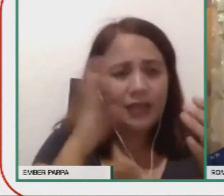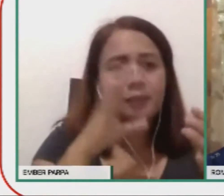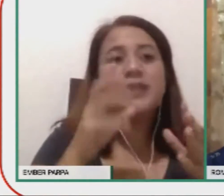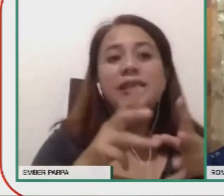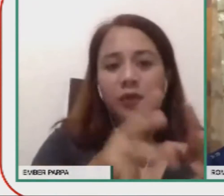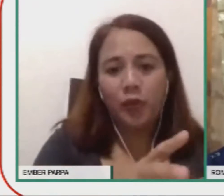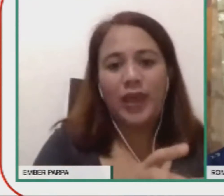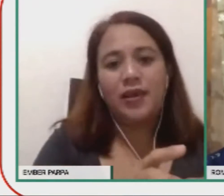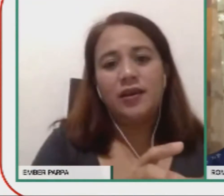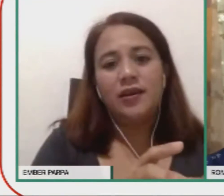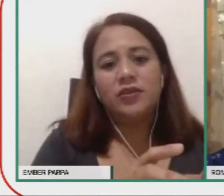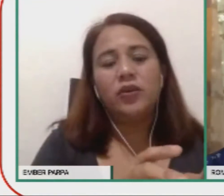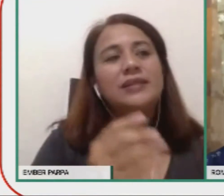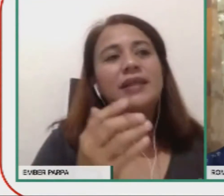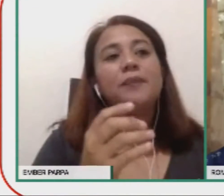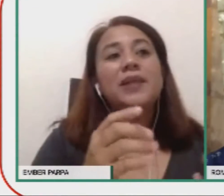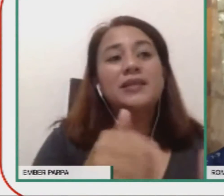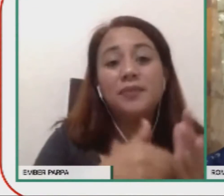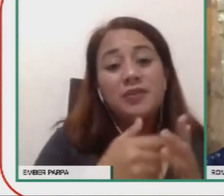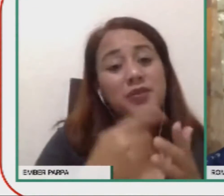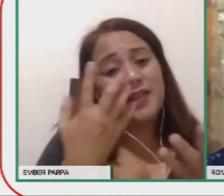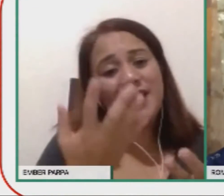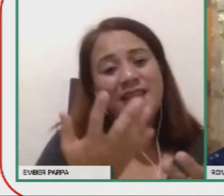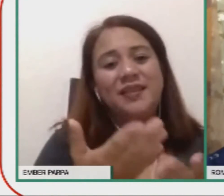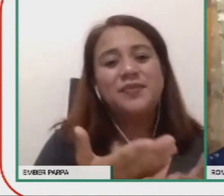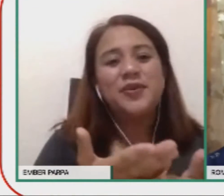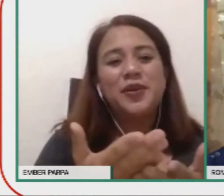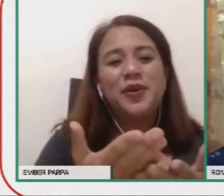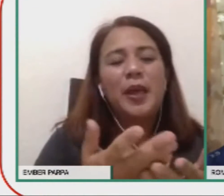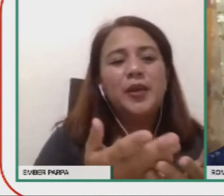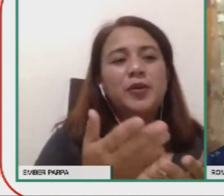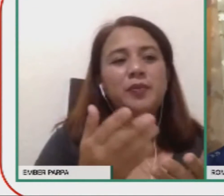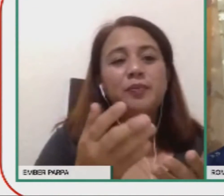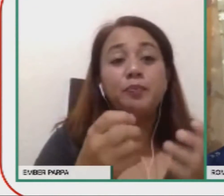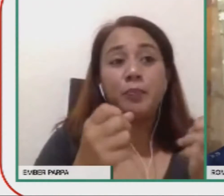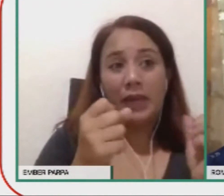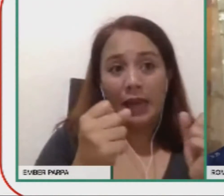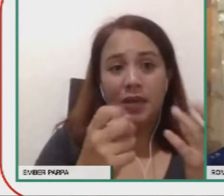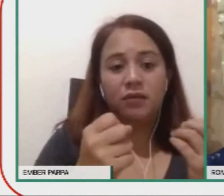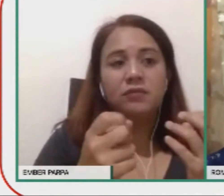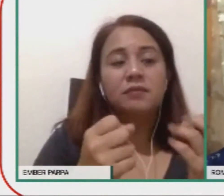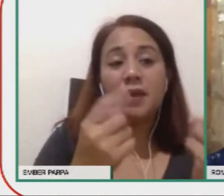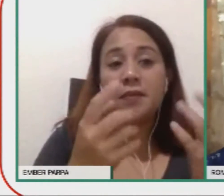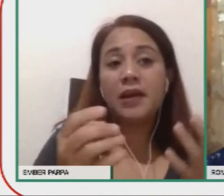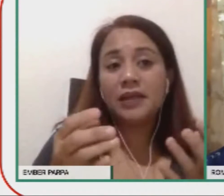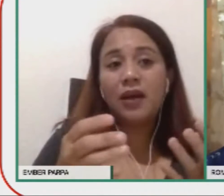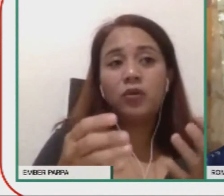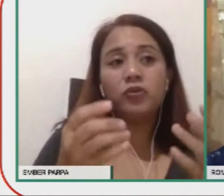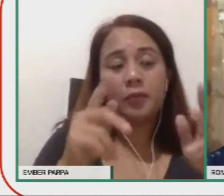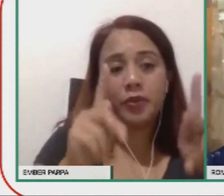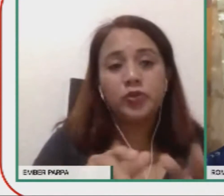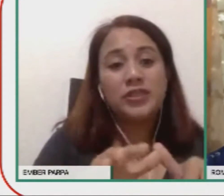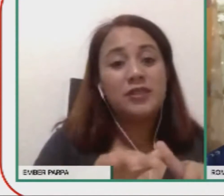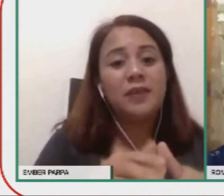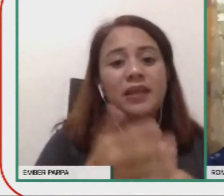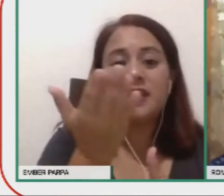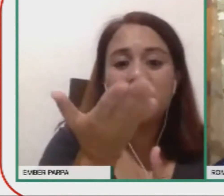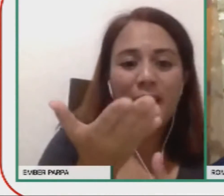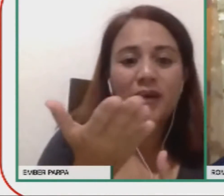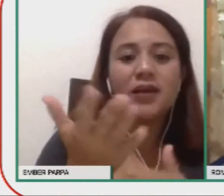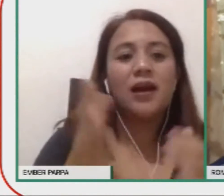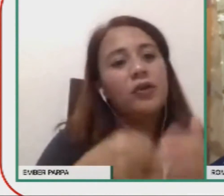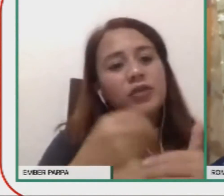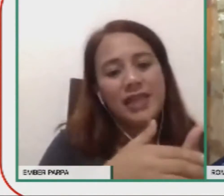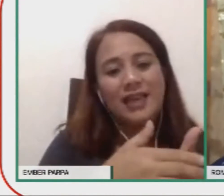Maghanap din sila ng way, no? Kasi sometimes yung nakikita mo, no, yung maraming mga tao, yung persons with disability,